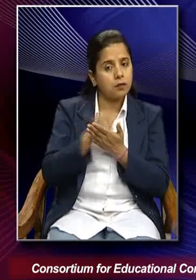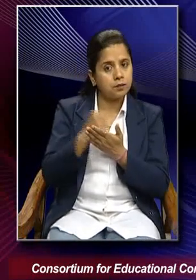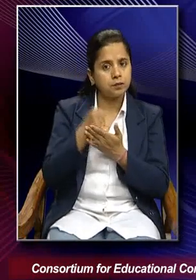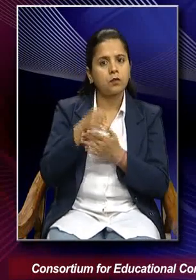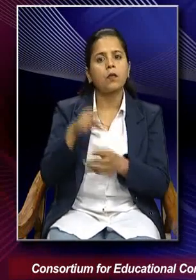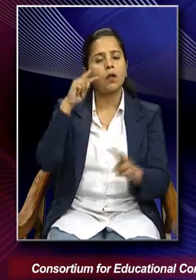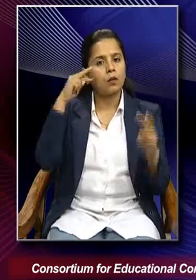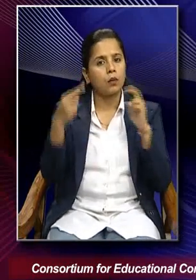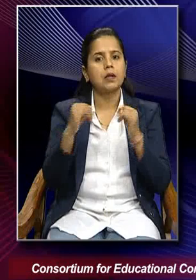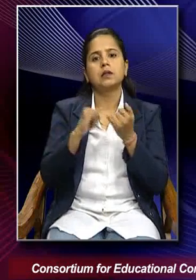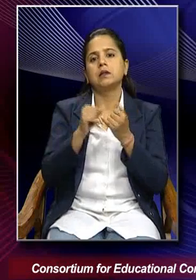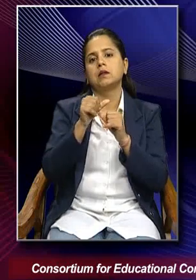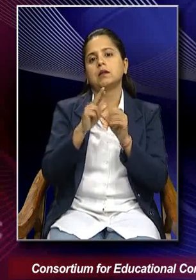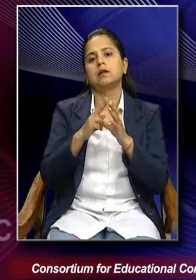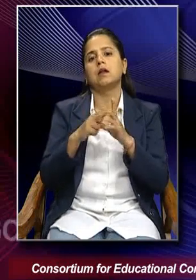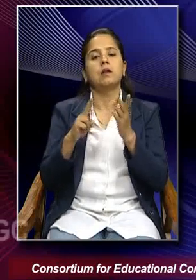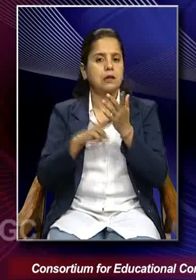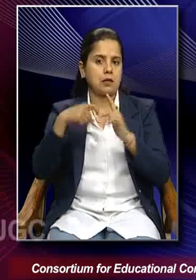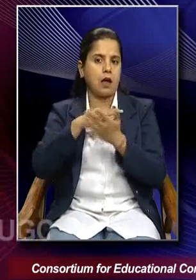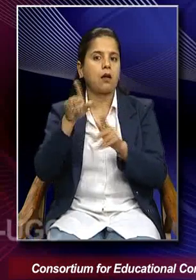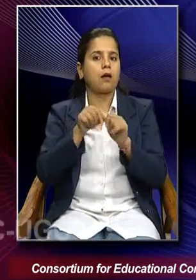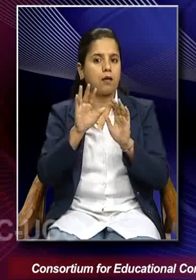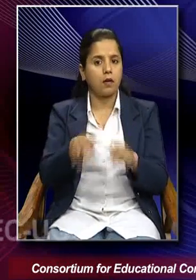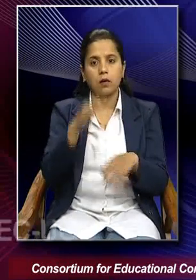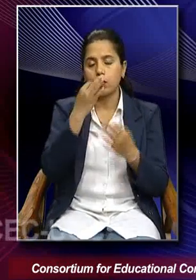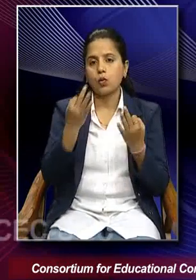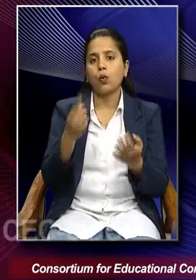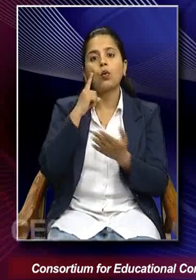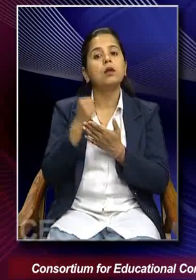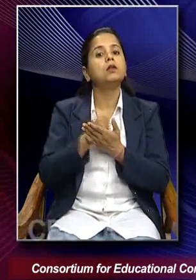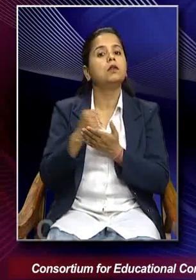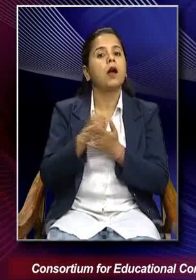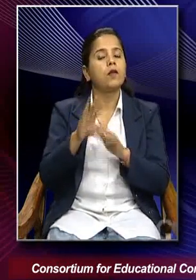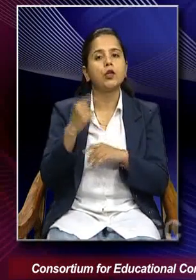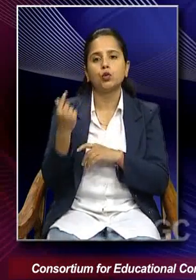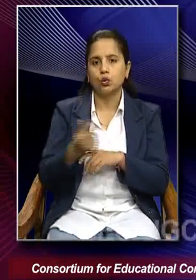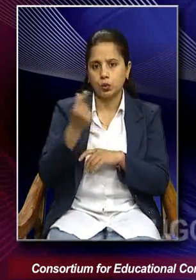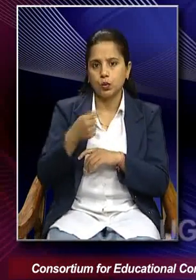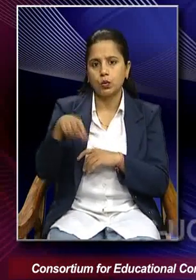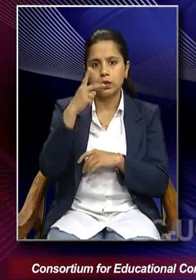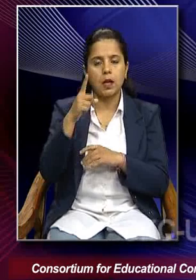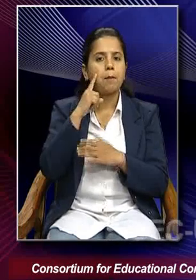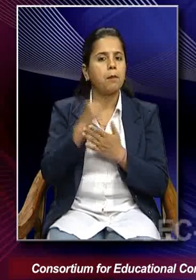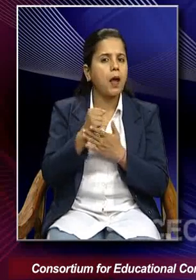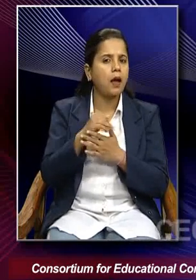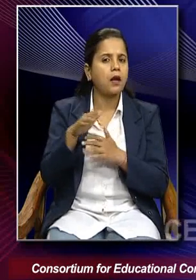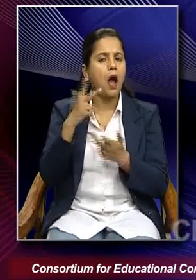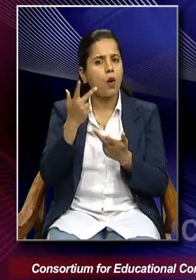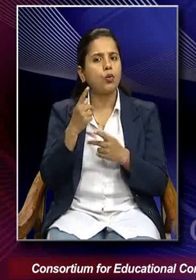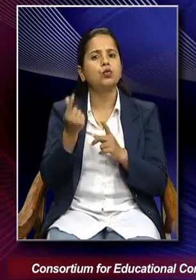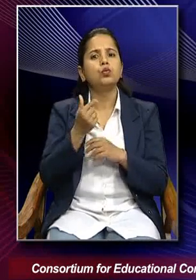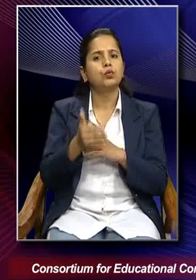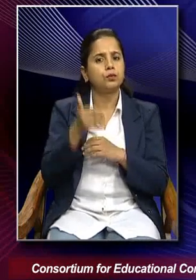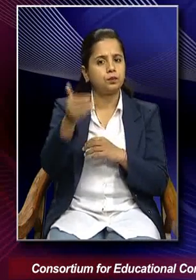aspect of Sankhya, because Yoga is trying to use it in a practical way. So